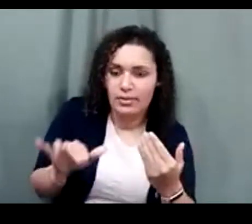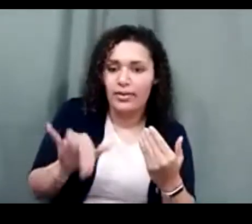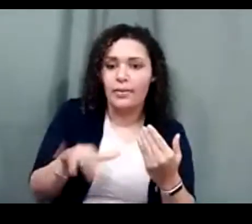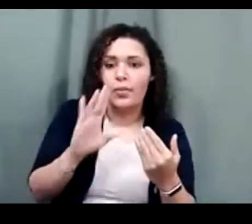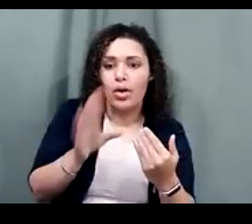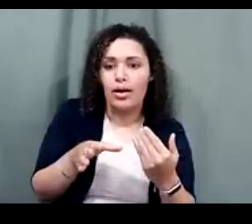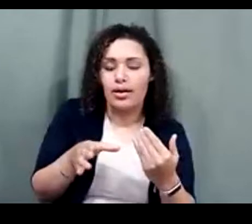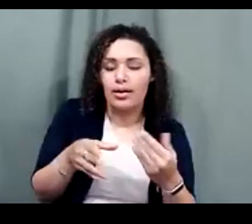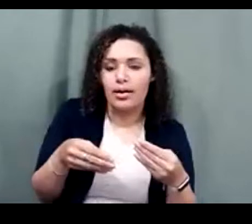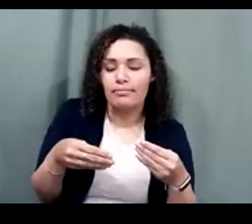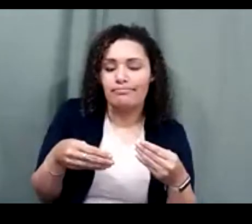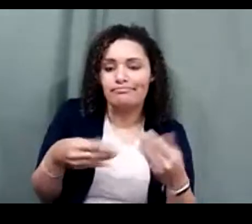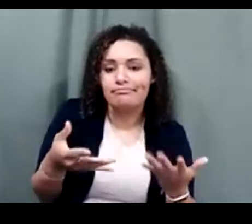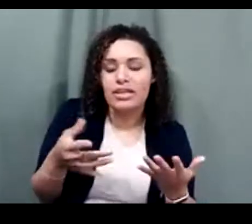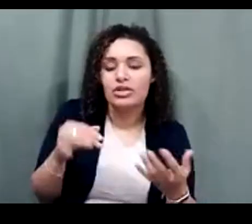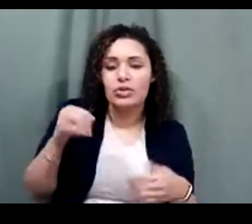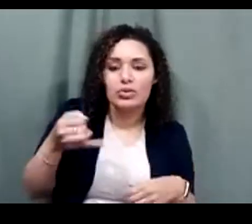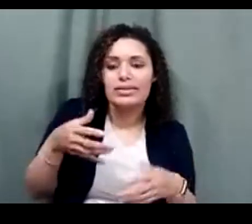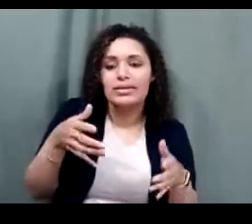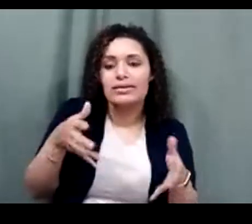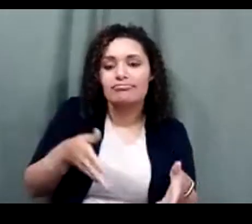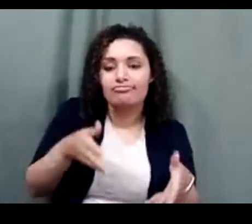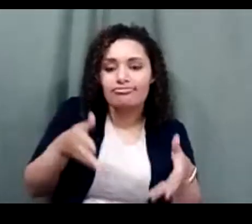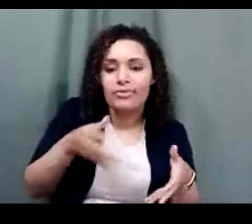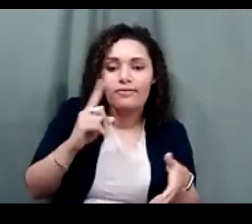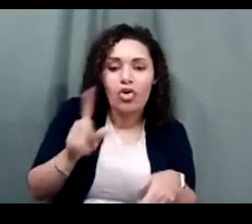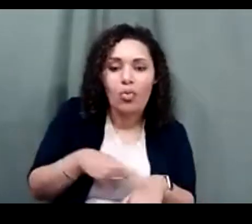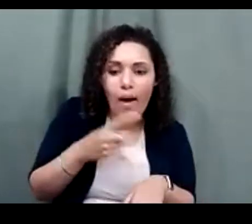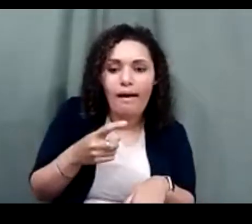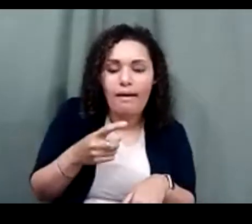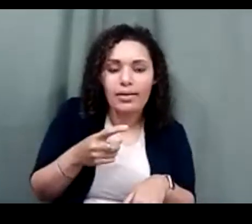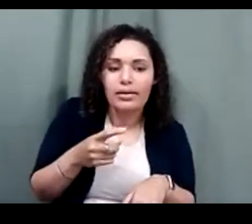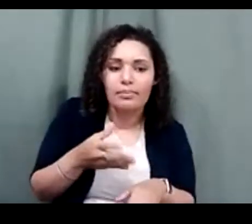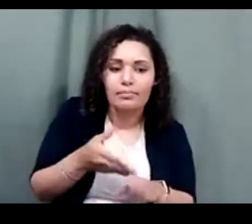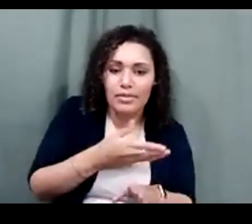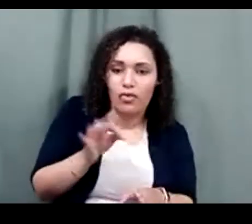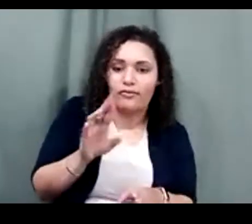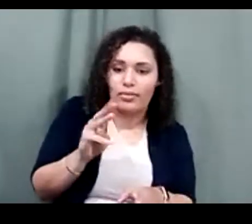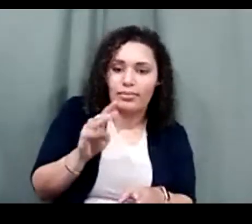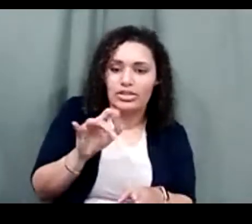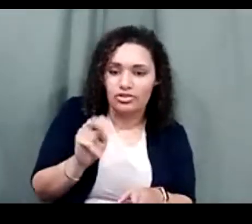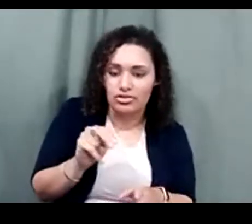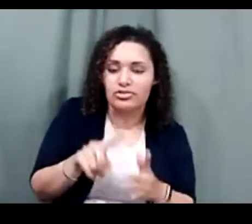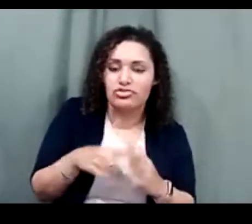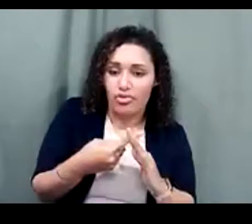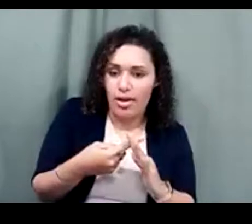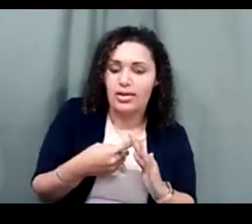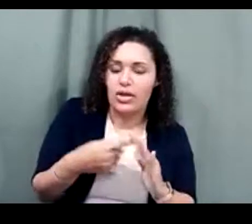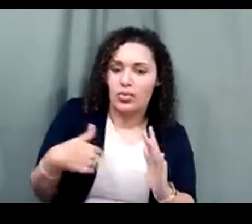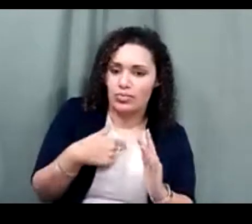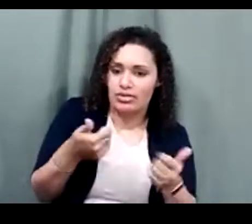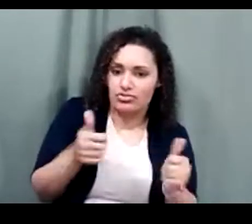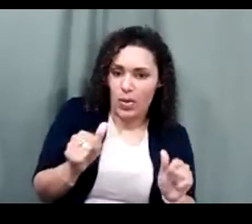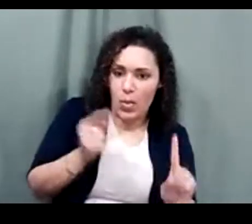let the juice kind of sit for a little while before fermentation starts, which is one of the things we try to do. So we get the, and